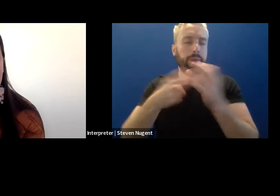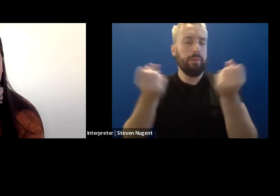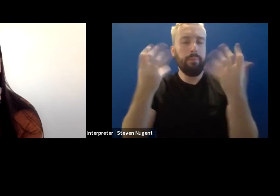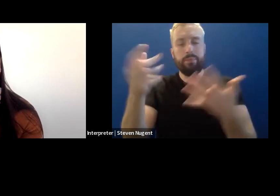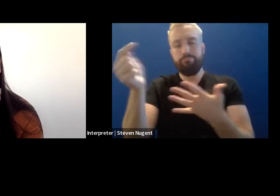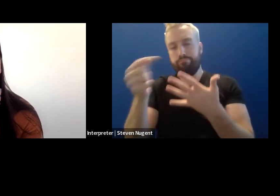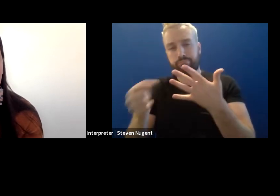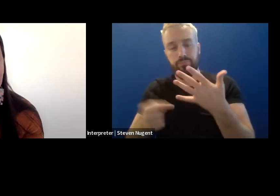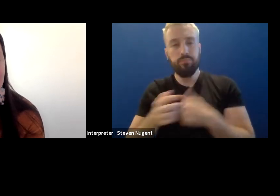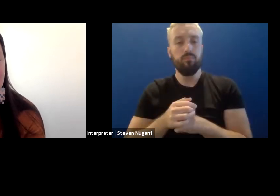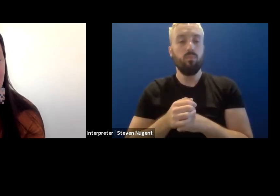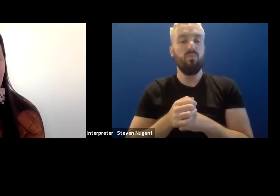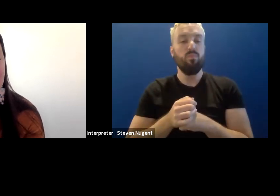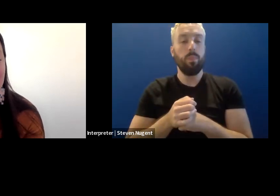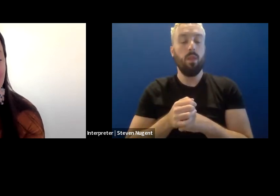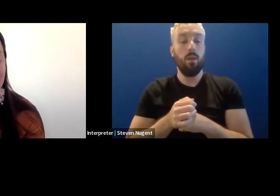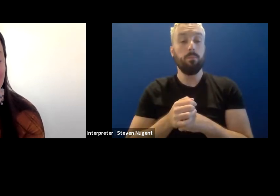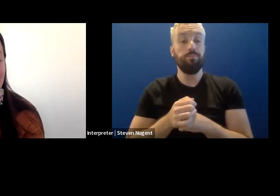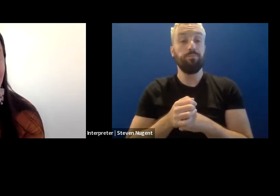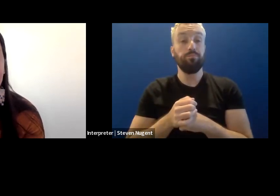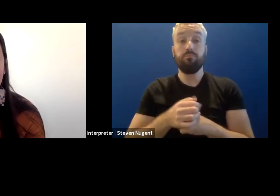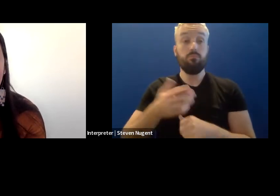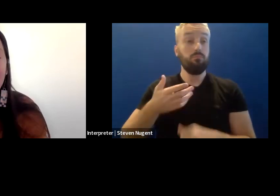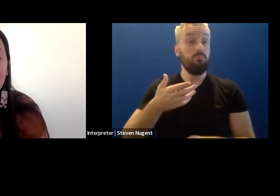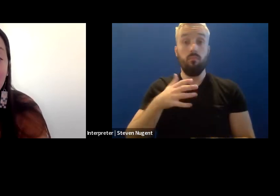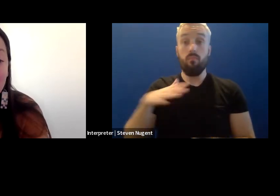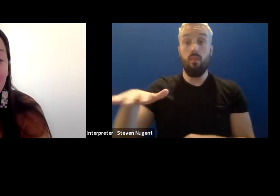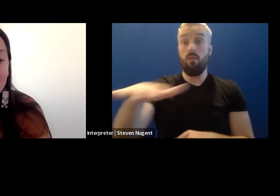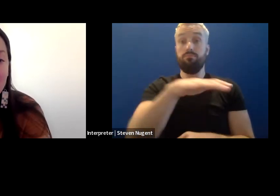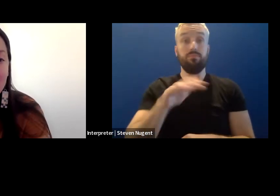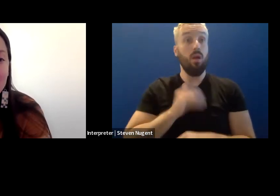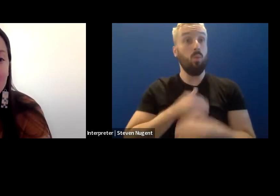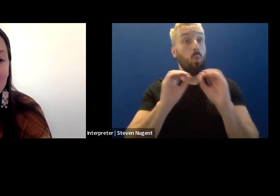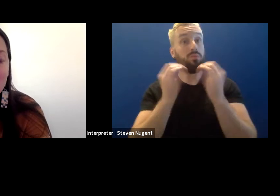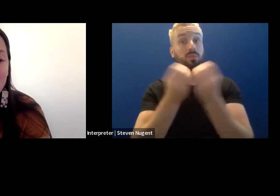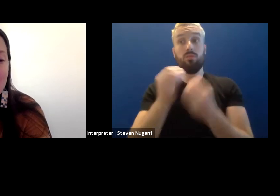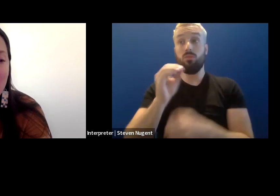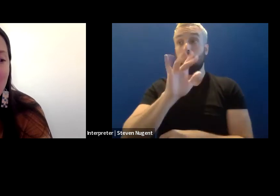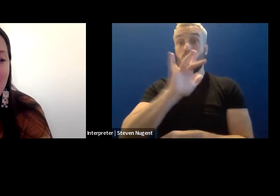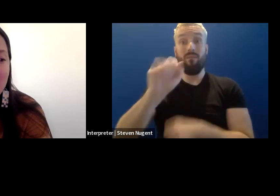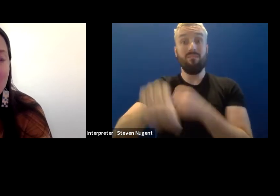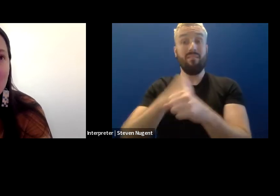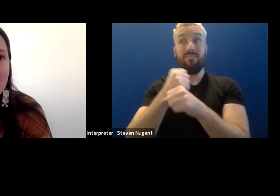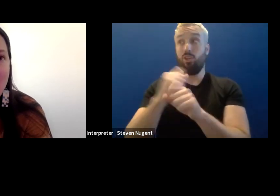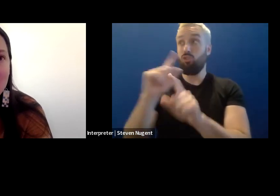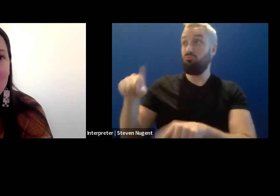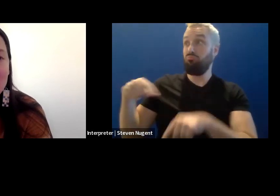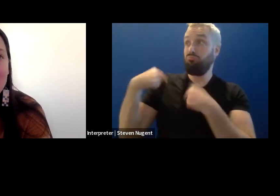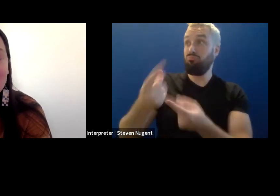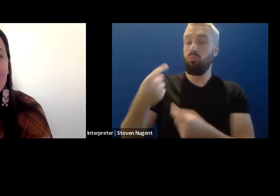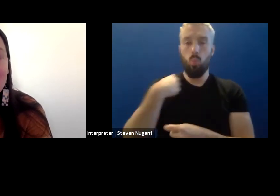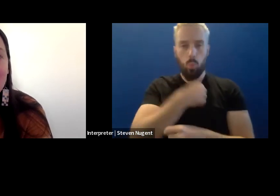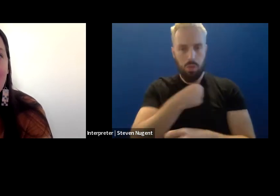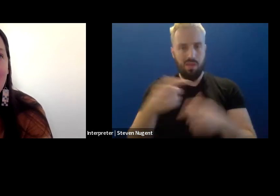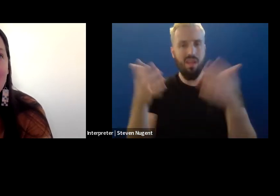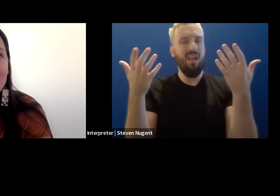Throughout our organization's lifetime of 25 years, we have